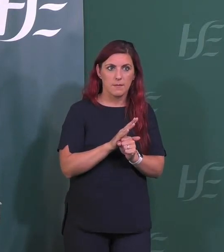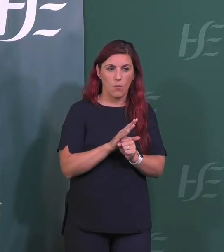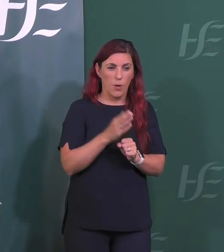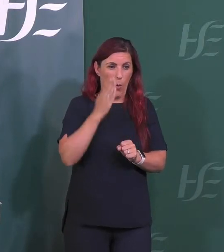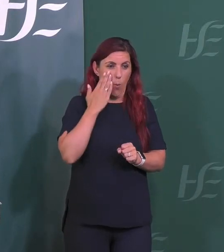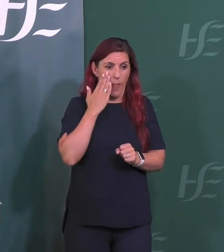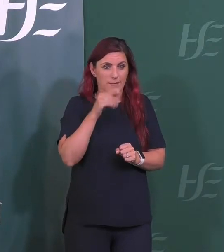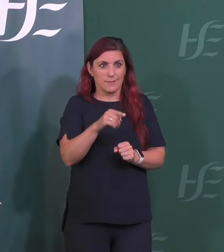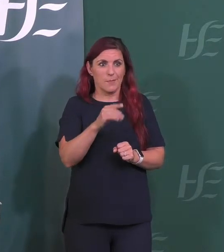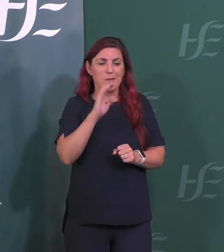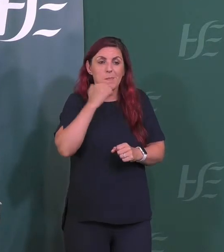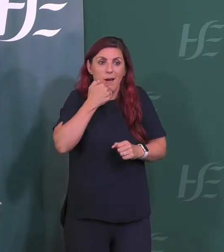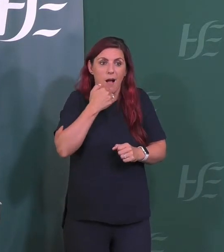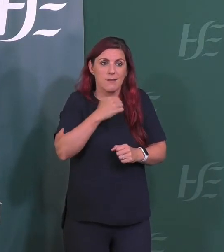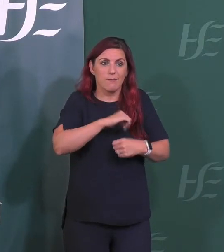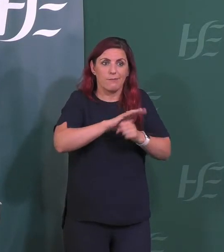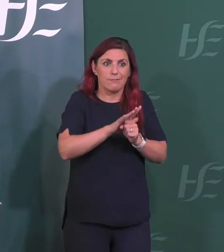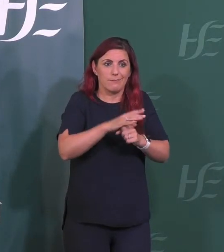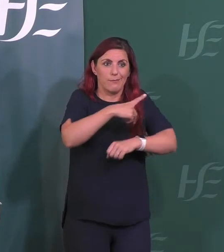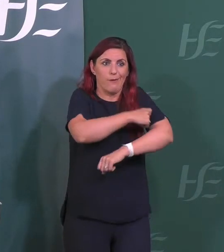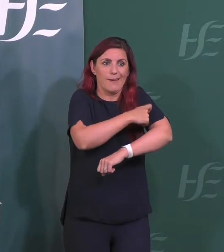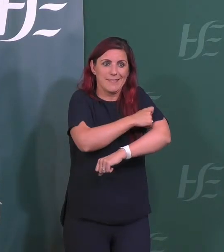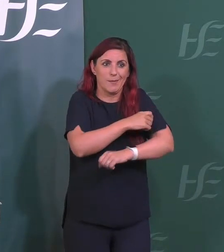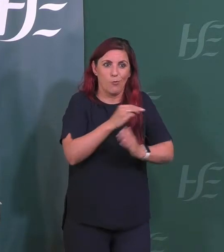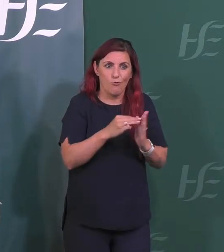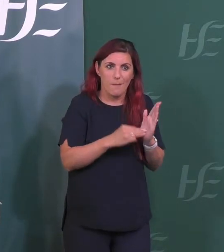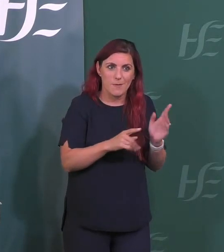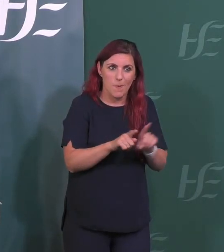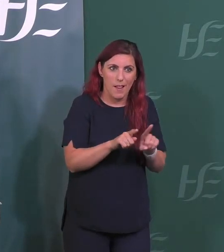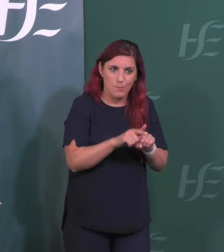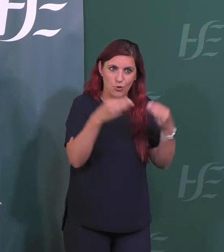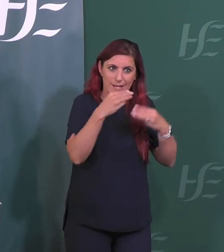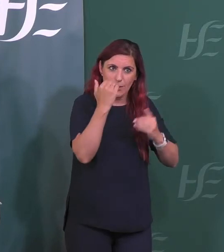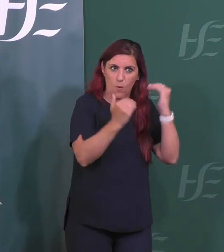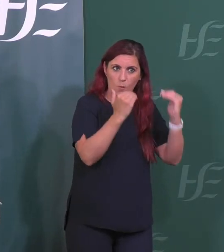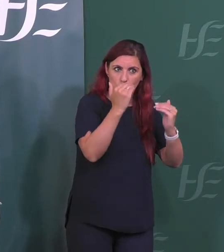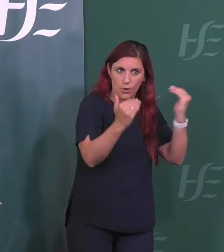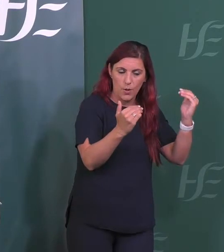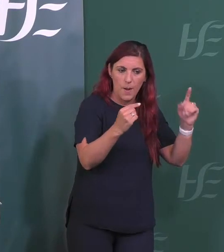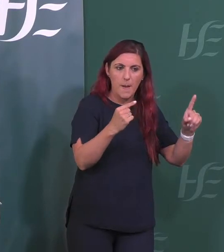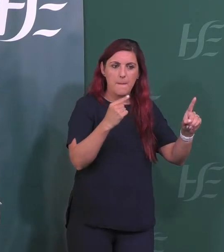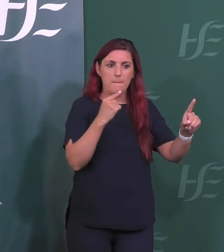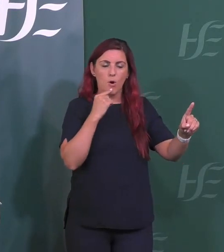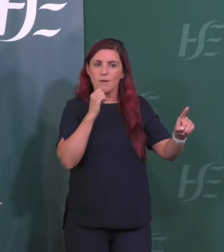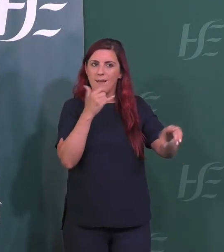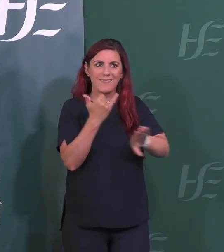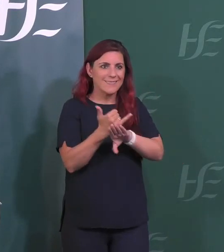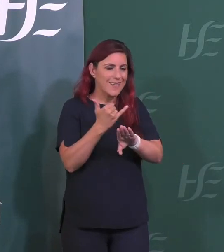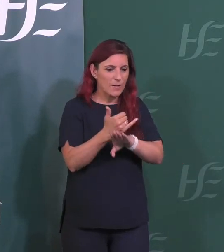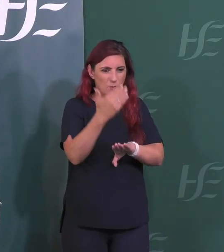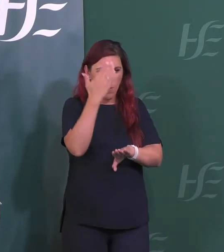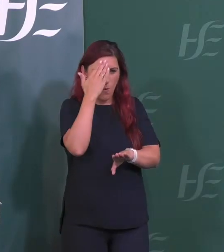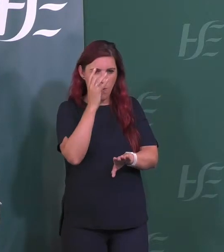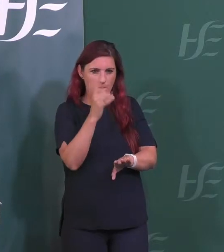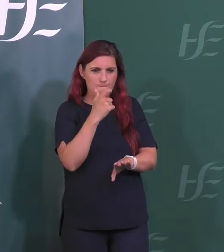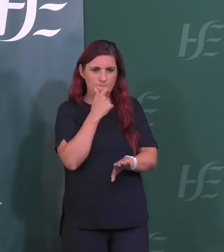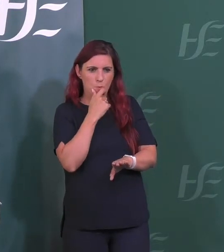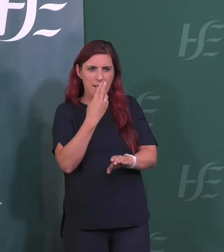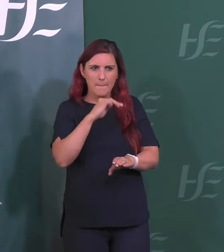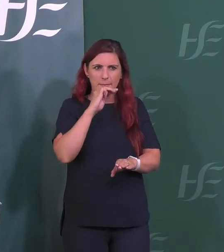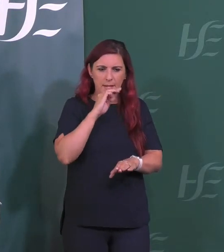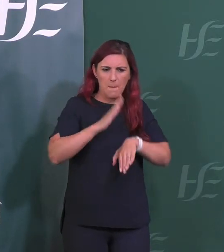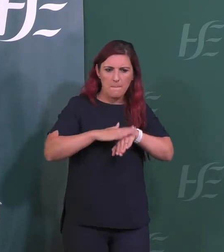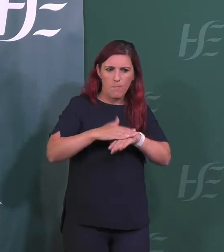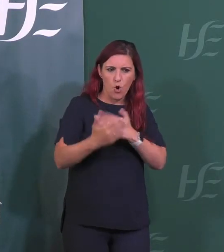programme. Secondly, though, it is far too early to draw any conclusions or indeed any comfort about what this may mean